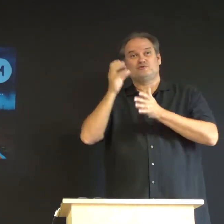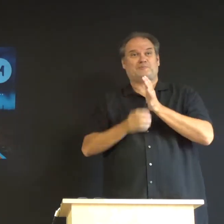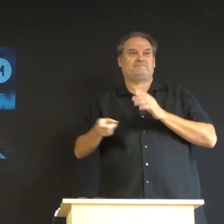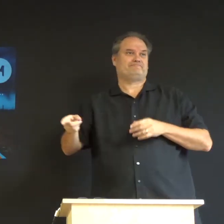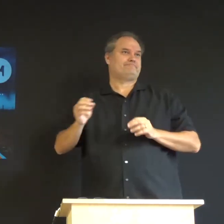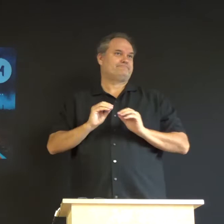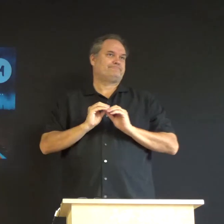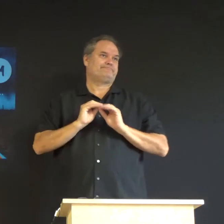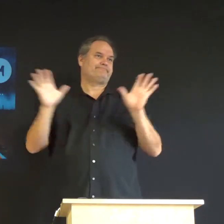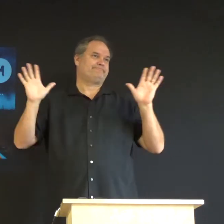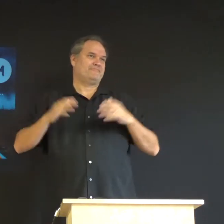Matthew 6:18.